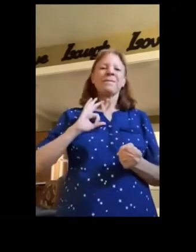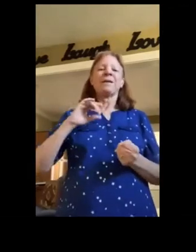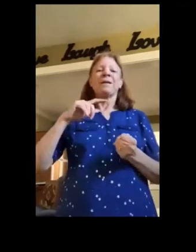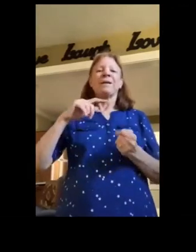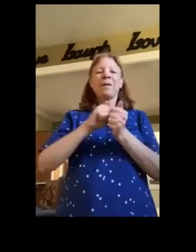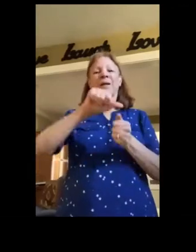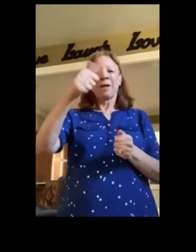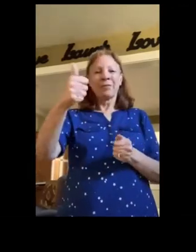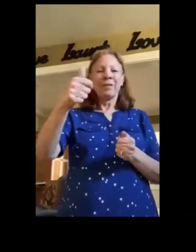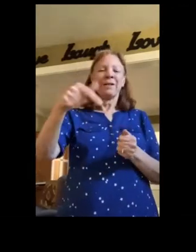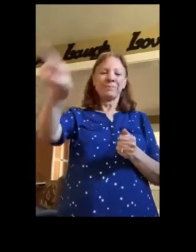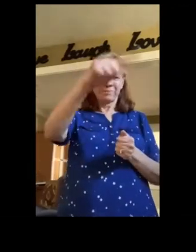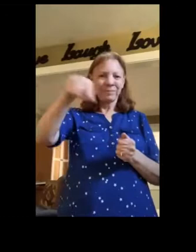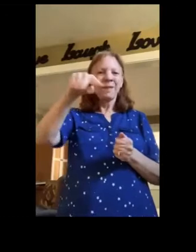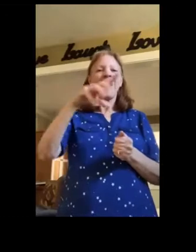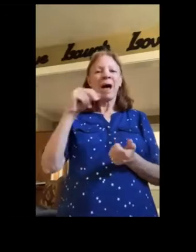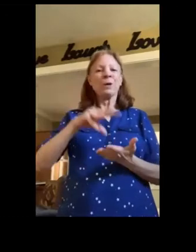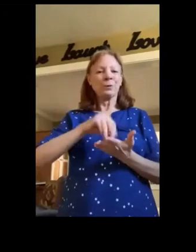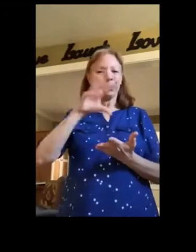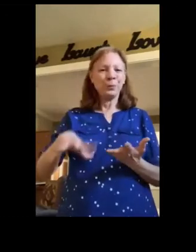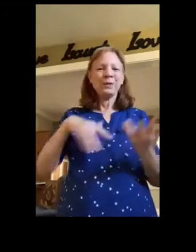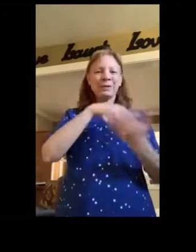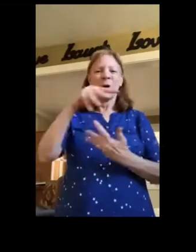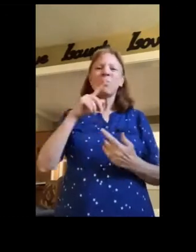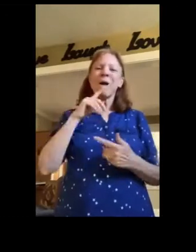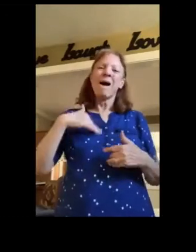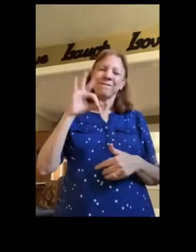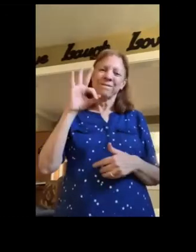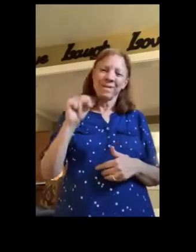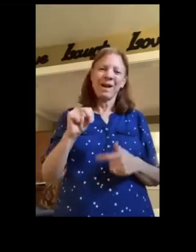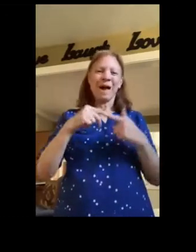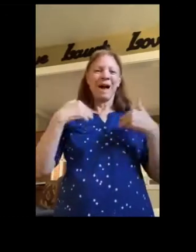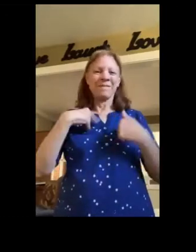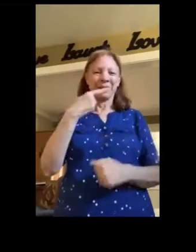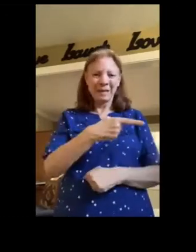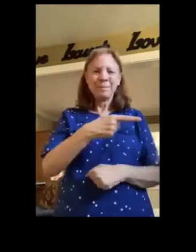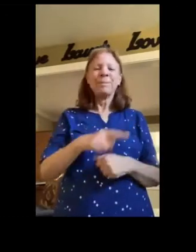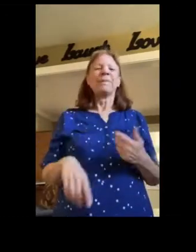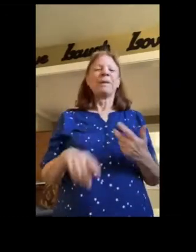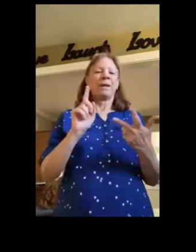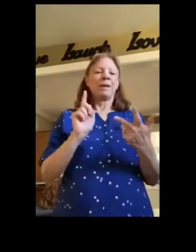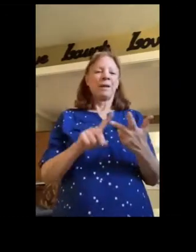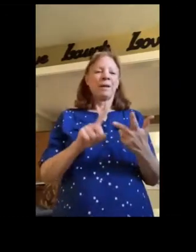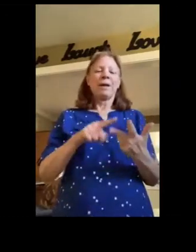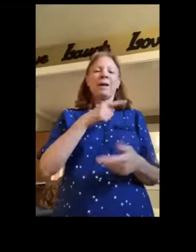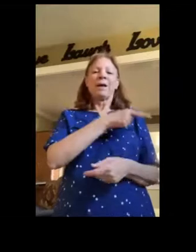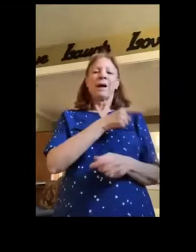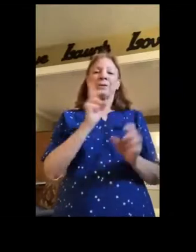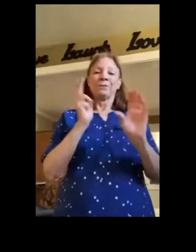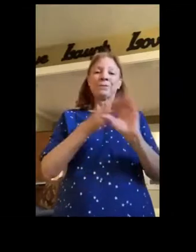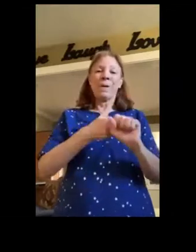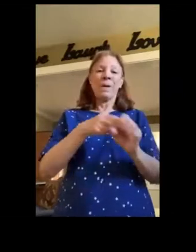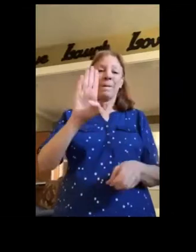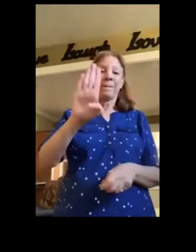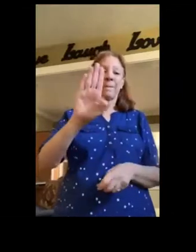the Catholic Workshop Association and the students. We really had fun with him. And